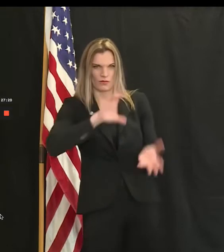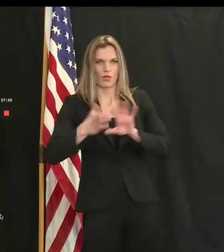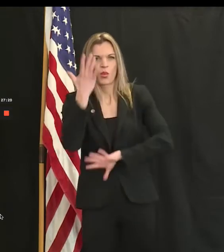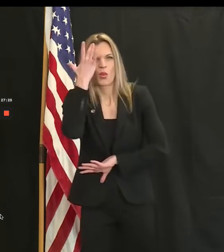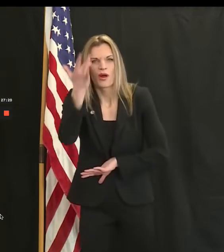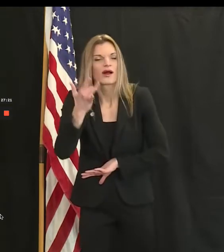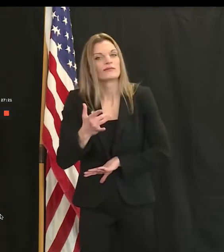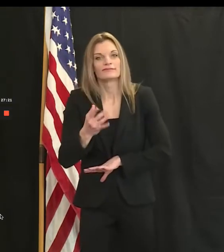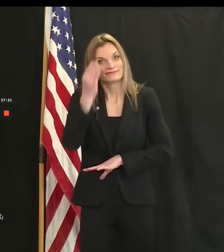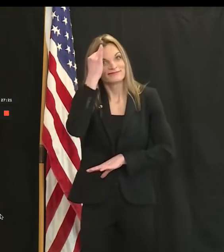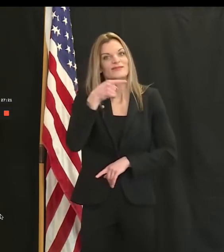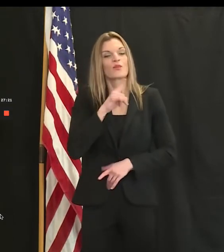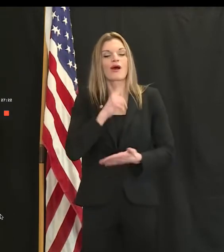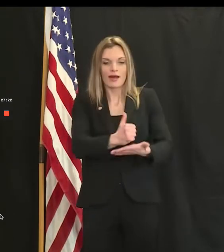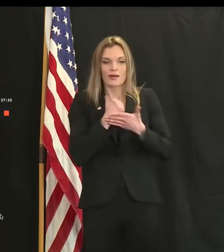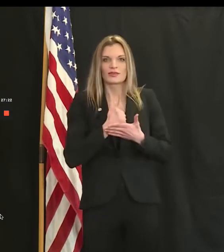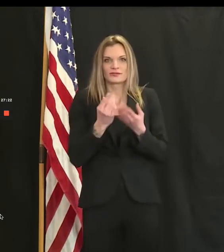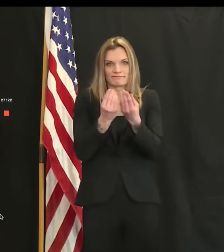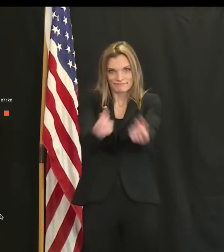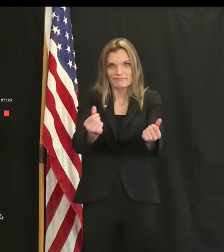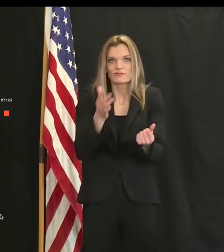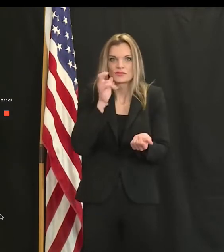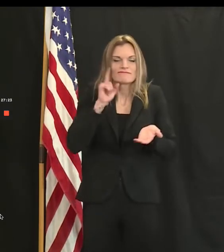an investigative tool, and we believe that